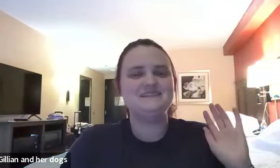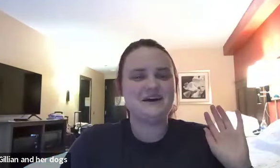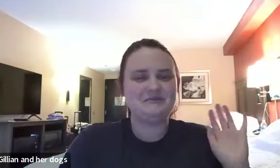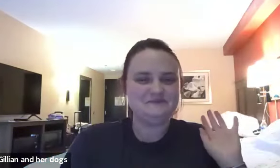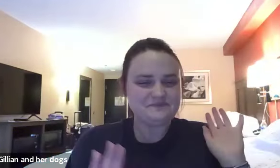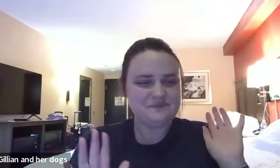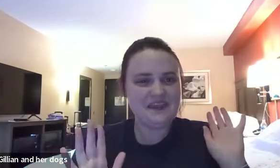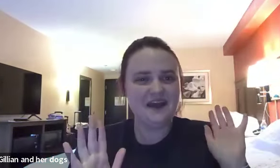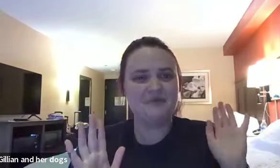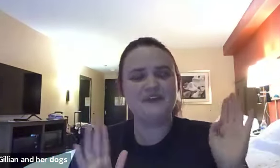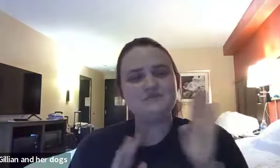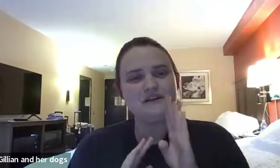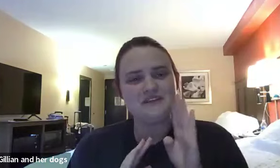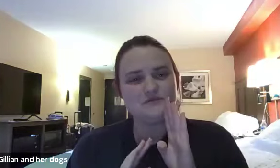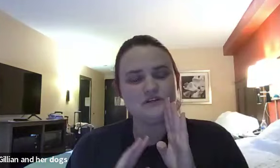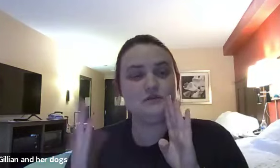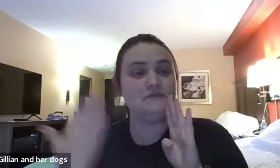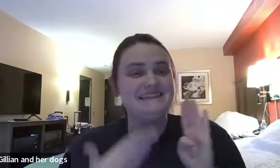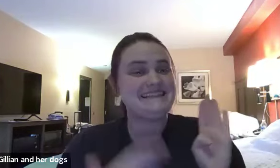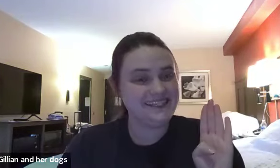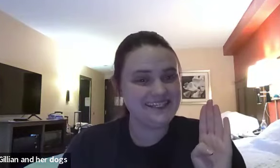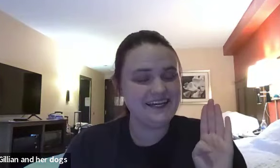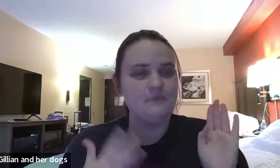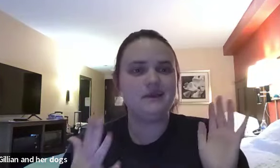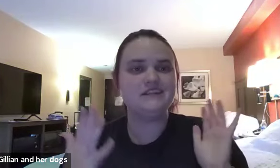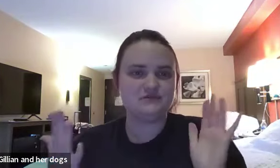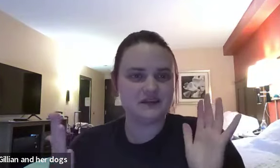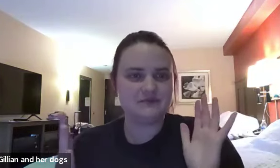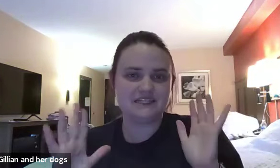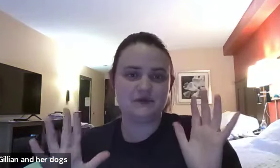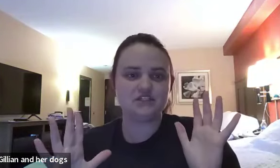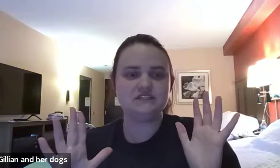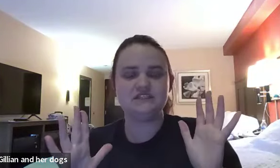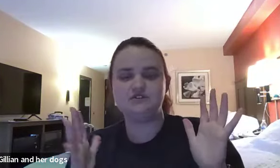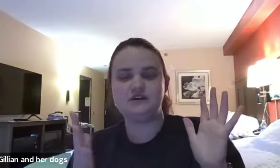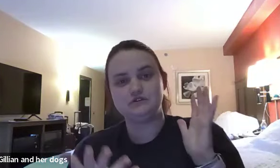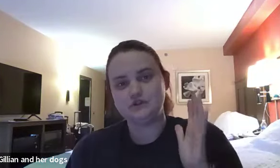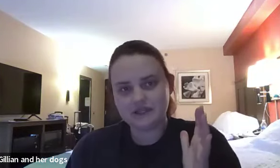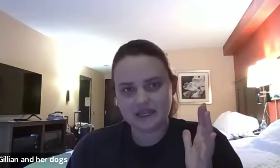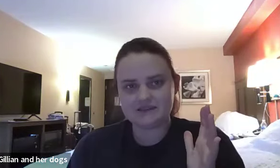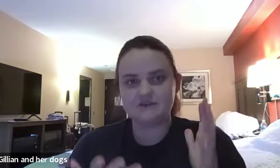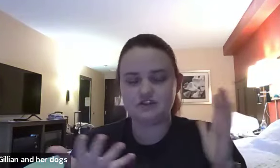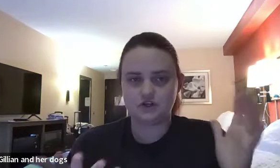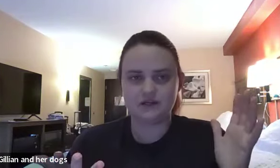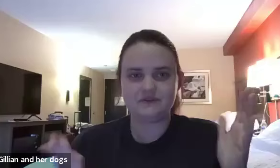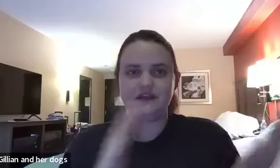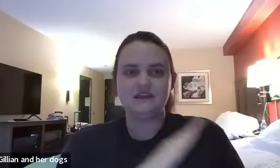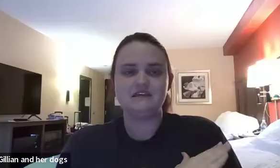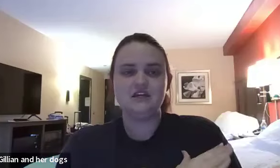So that's why this one you may see, but I do recommend, especially since you guys are learning ASL and starting with it, is to